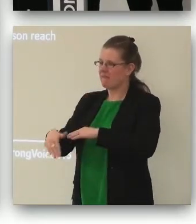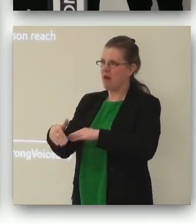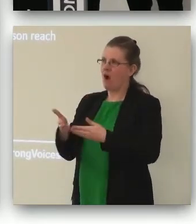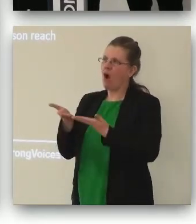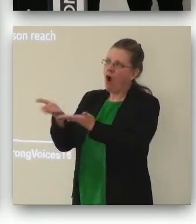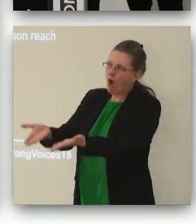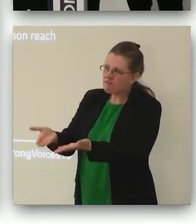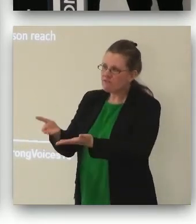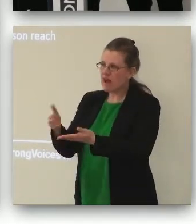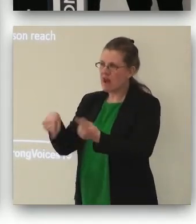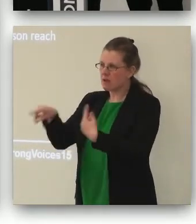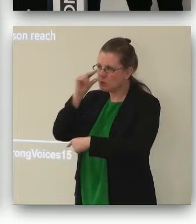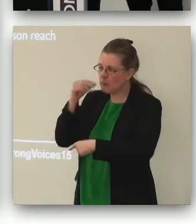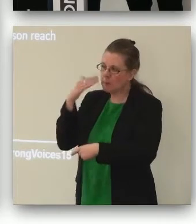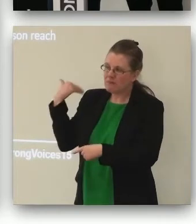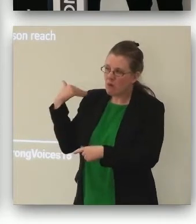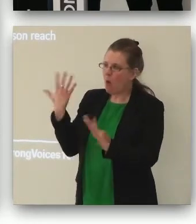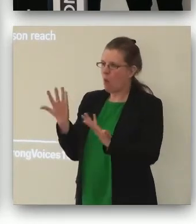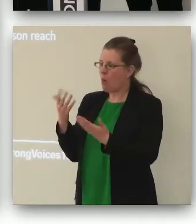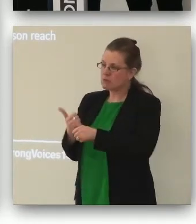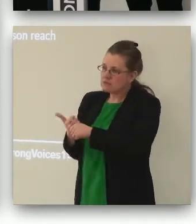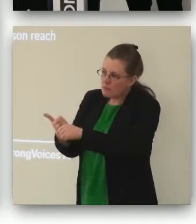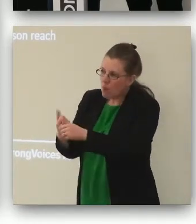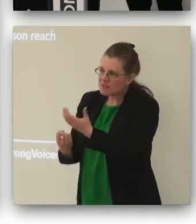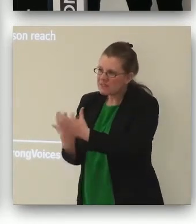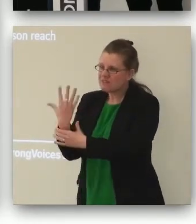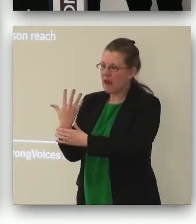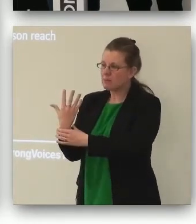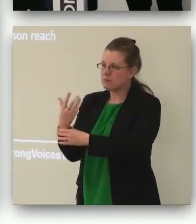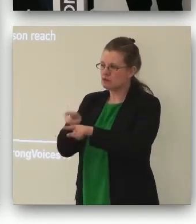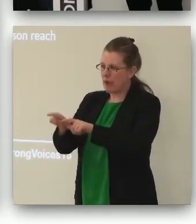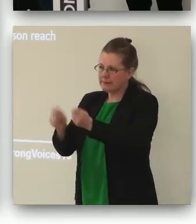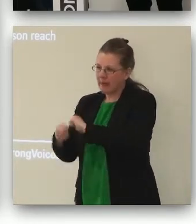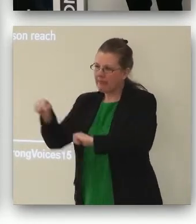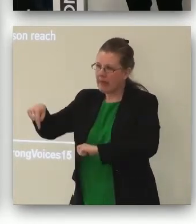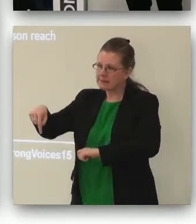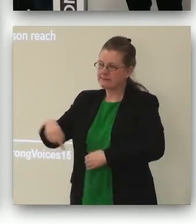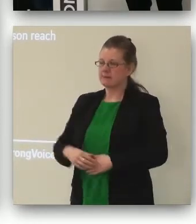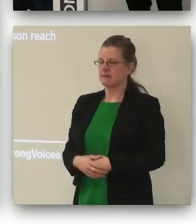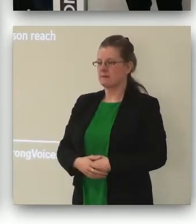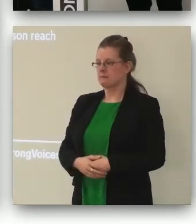these opportunities yourself or supporting the development of them.